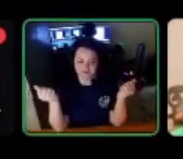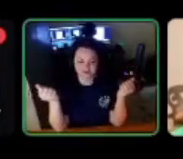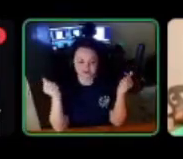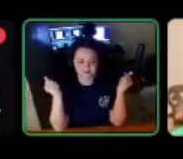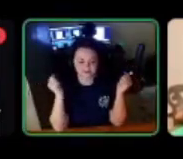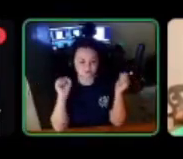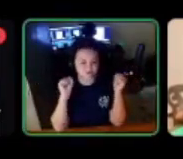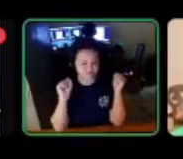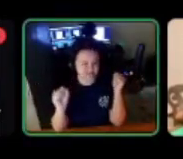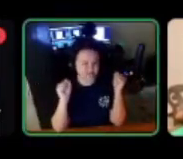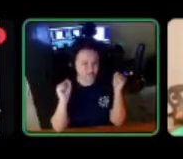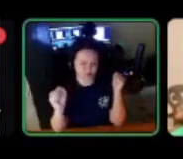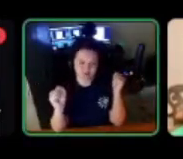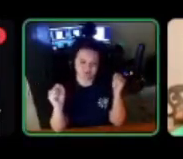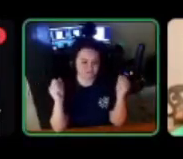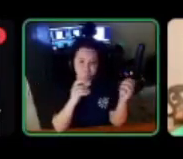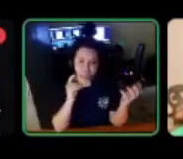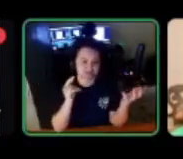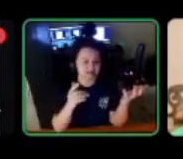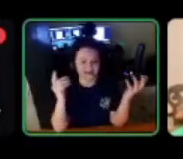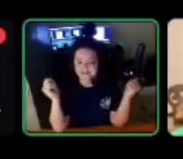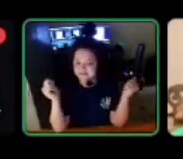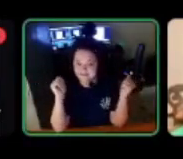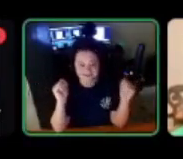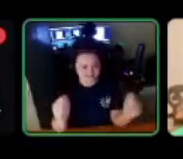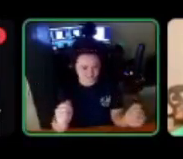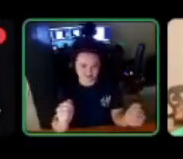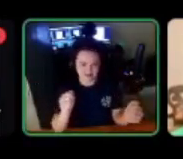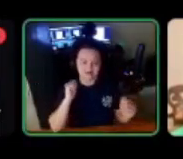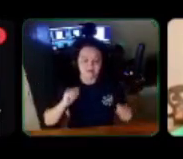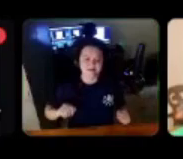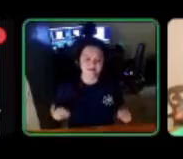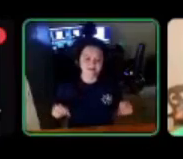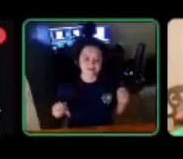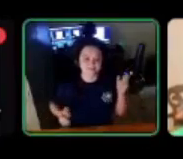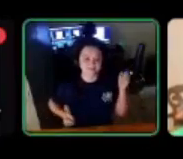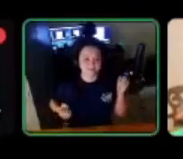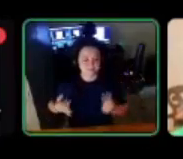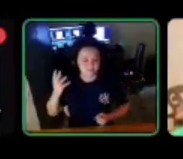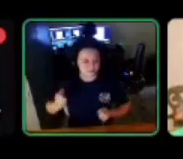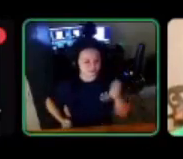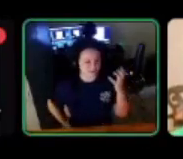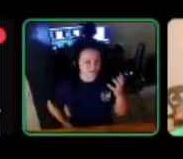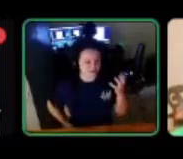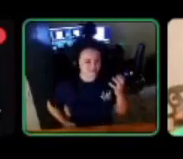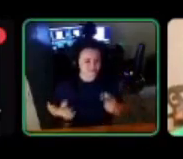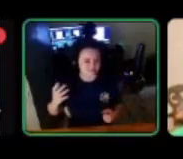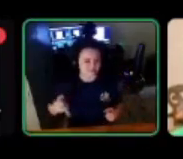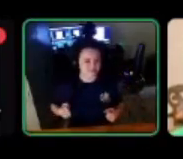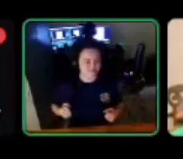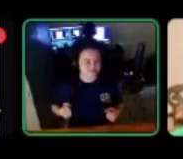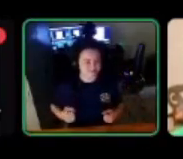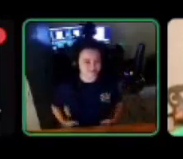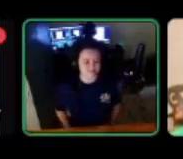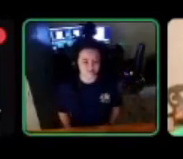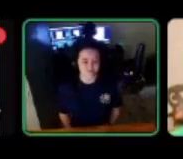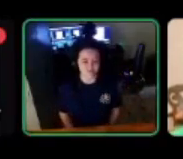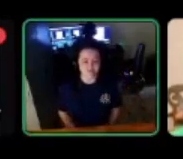that you are sticking with one. So pick a hand and stick with it. Because if you switch hands, like I have a few students who I've noticed are